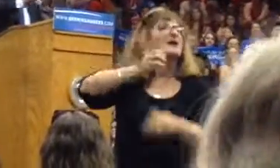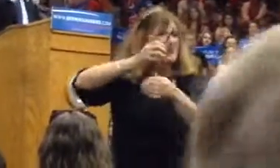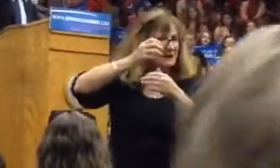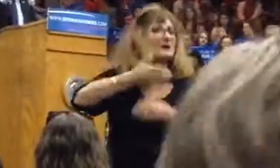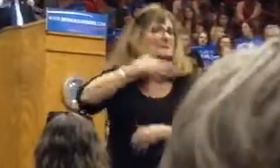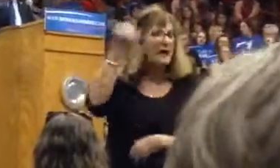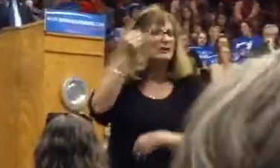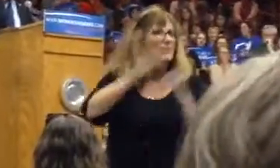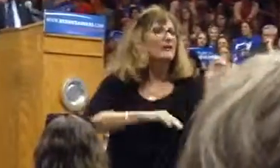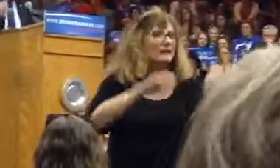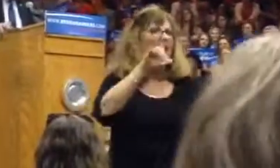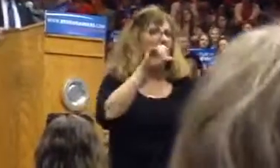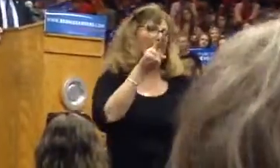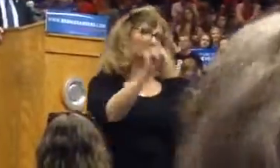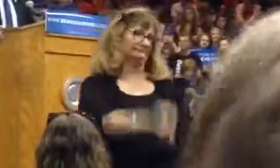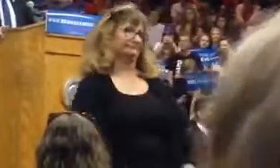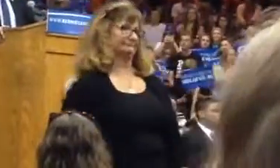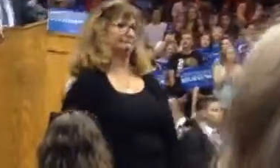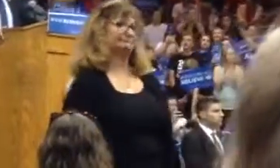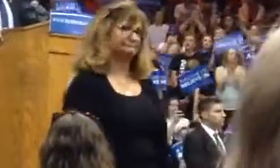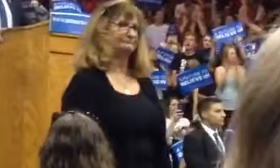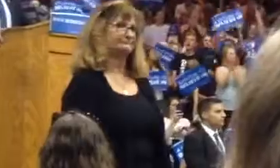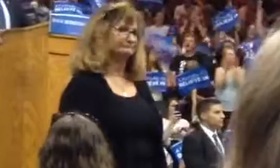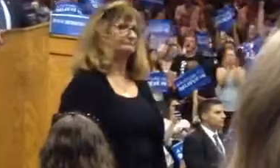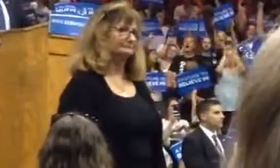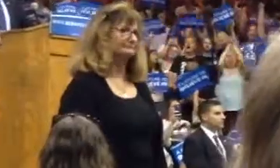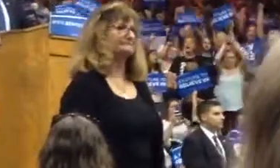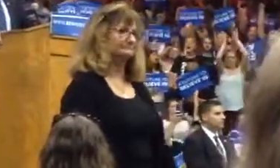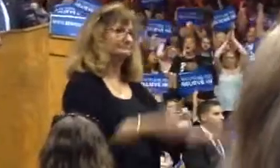than does Secretary Clinton.